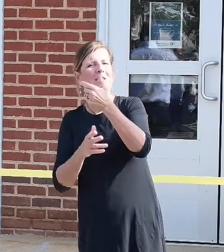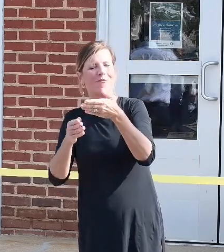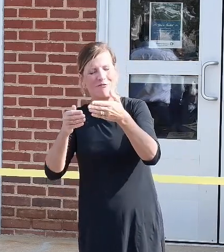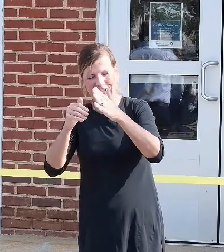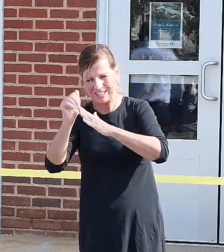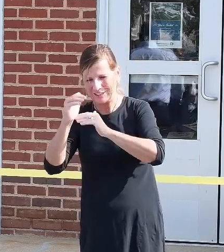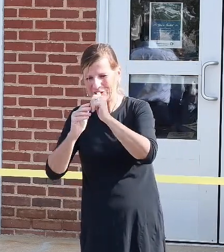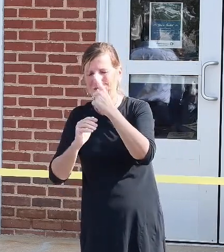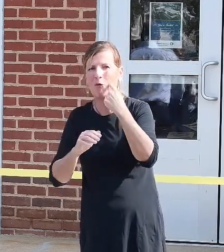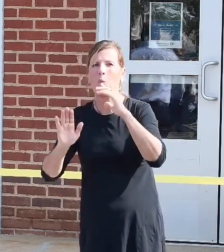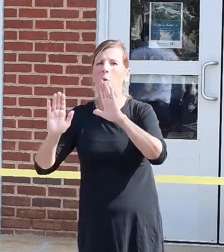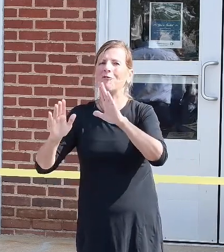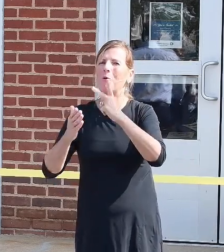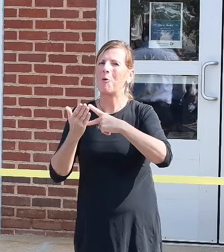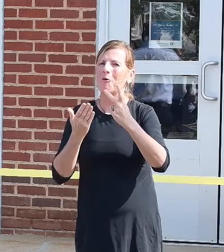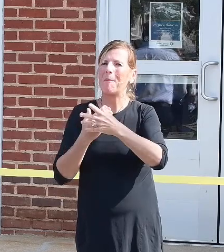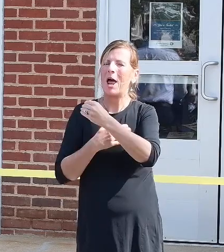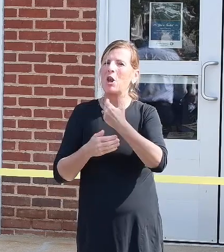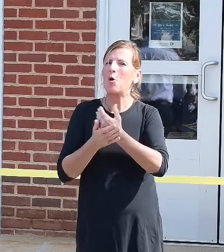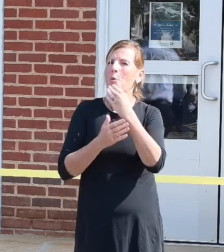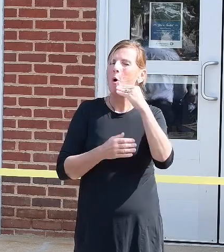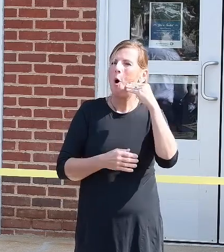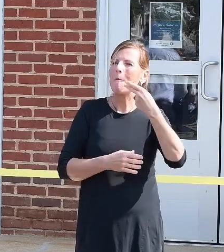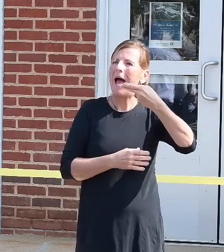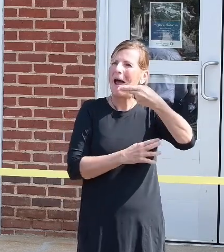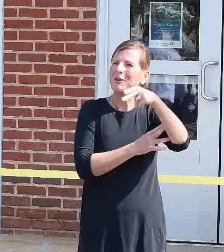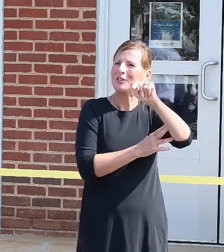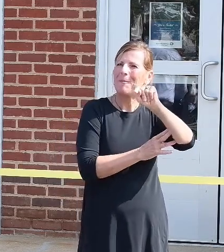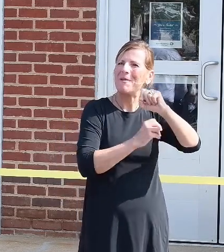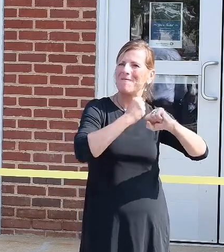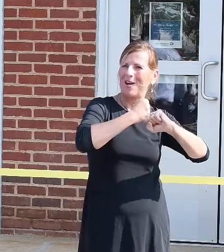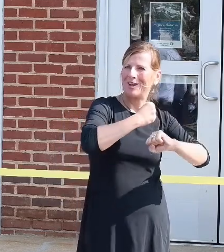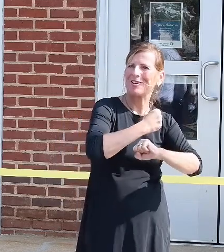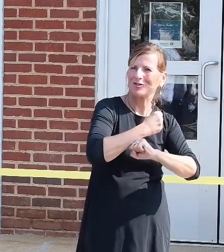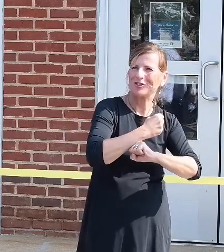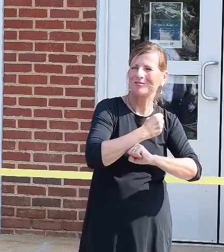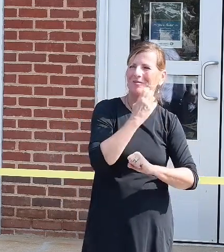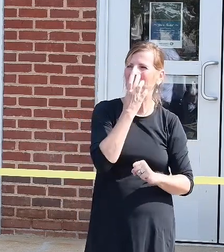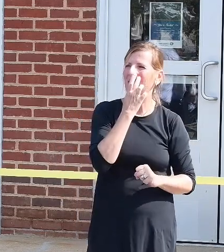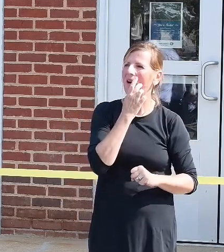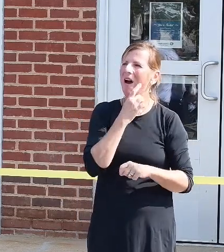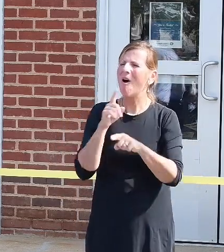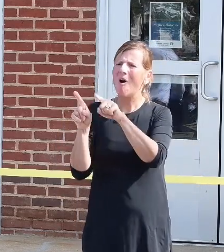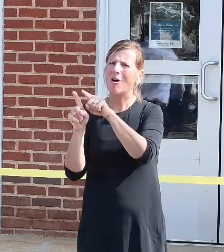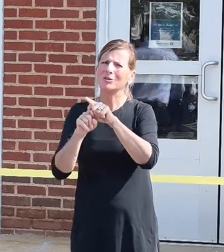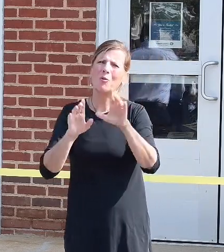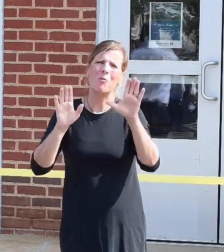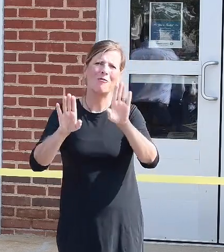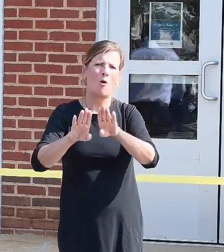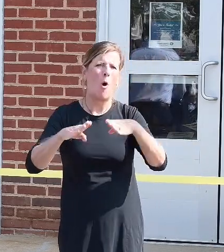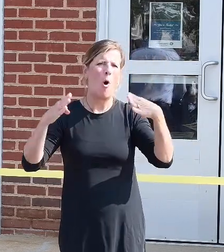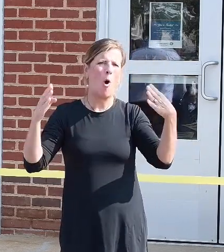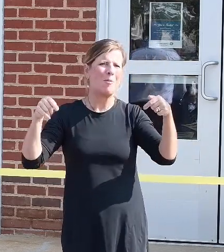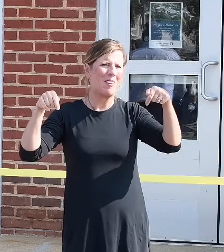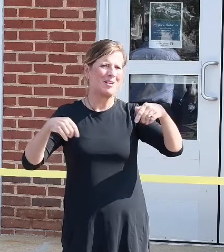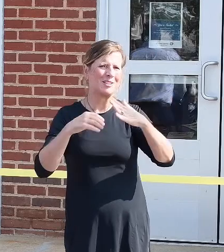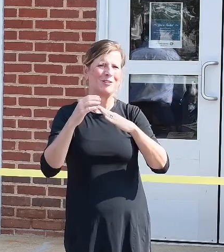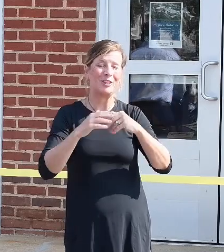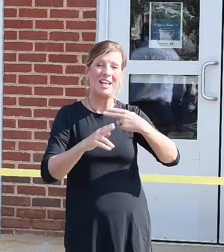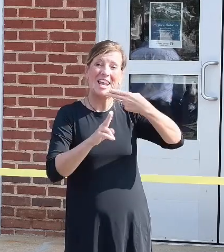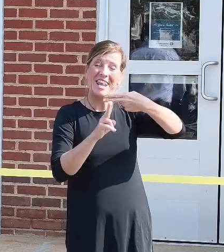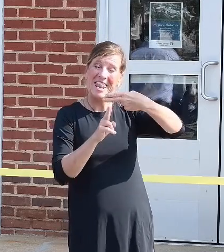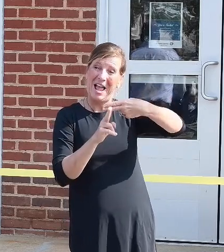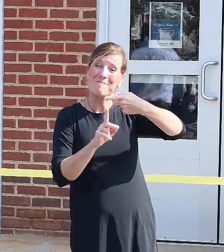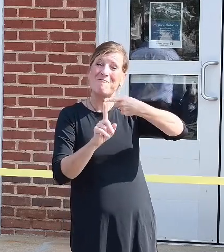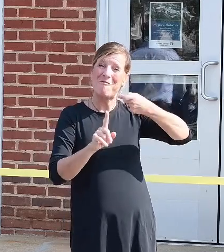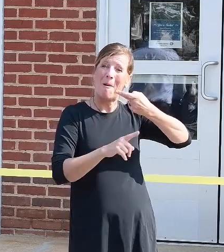wonderful programs and the new home of the Harriet Tubman Foundation. It is also great to be opening this facility named after Harriet